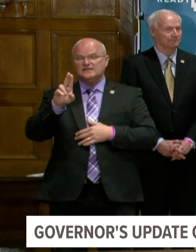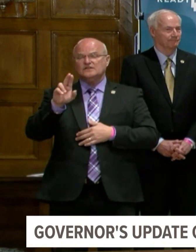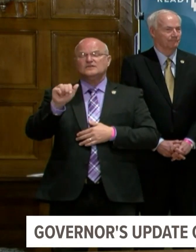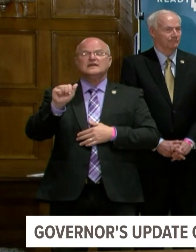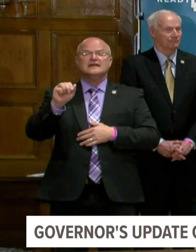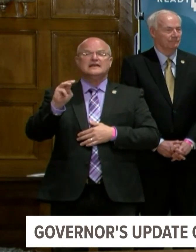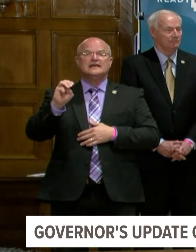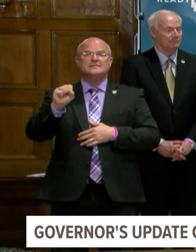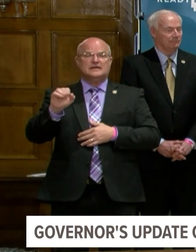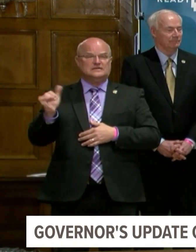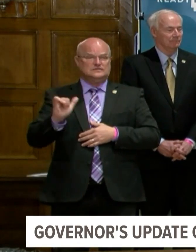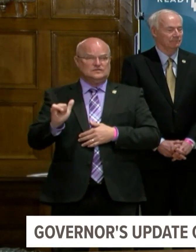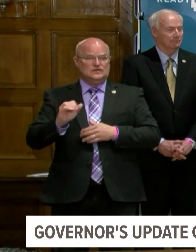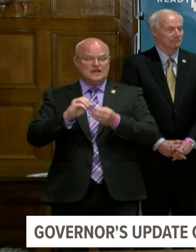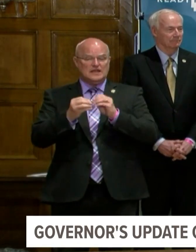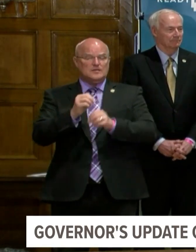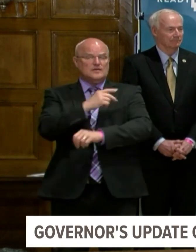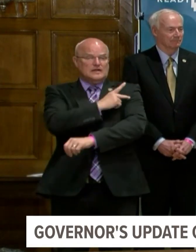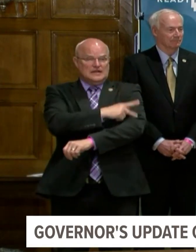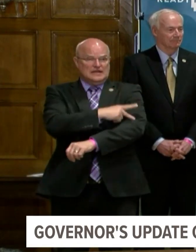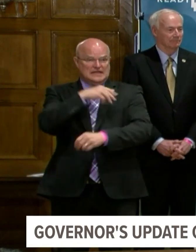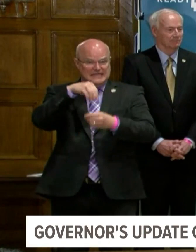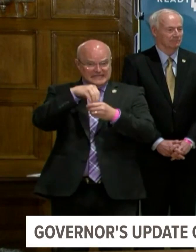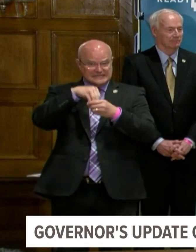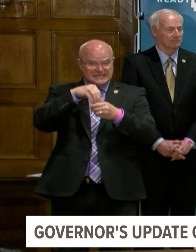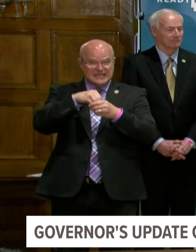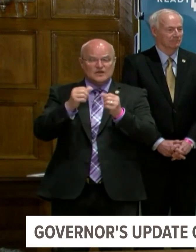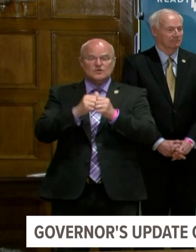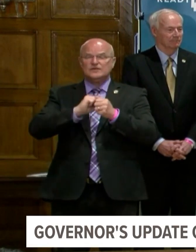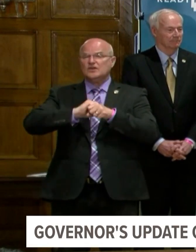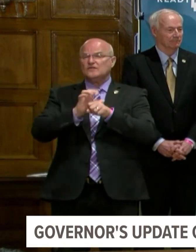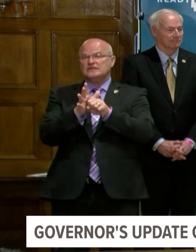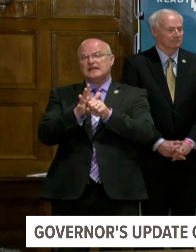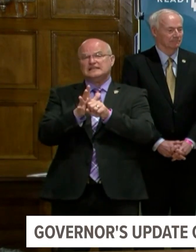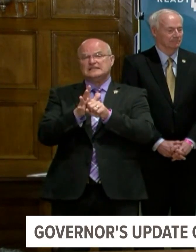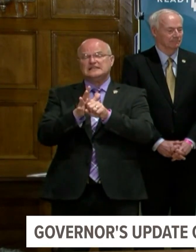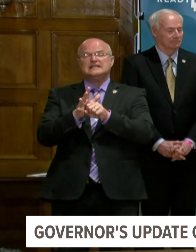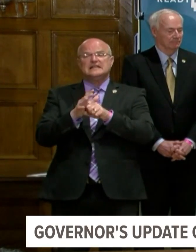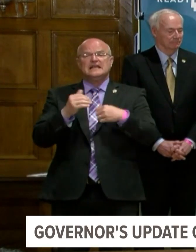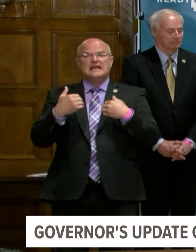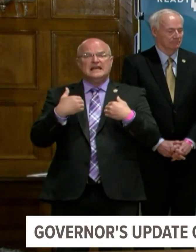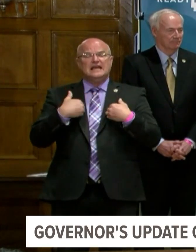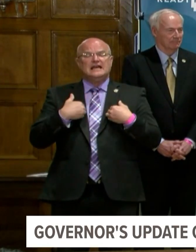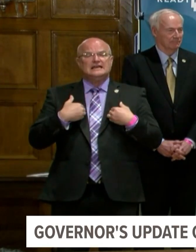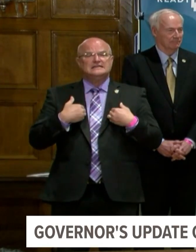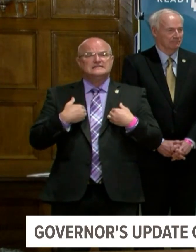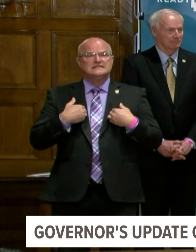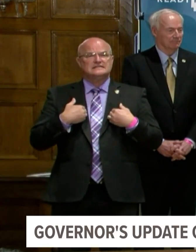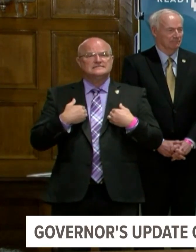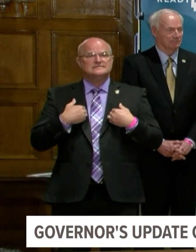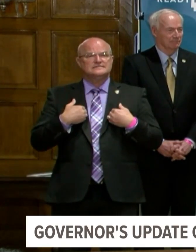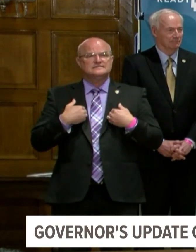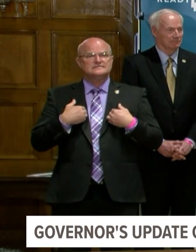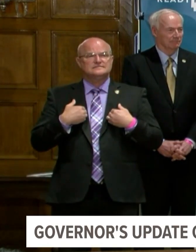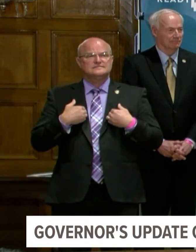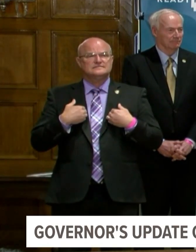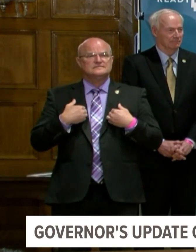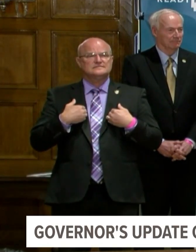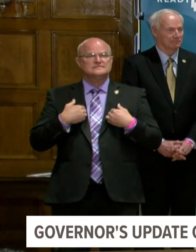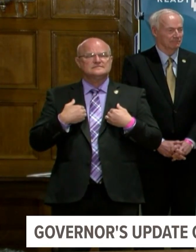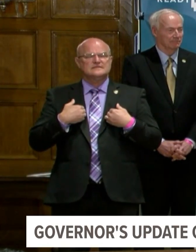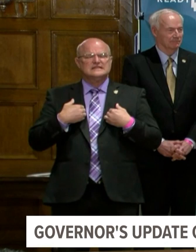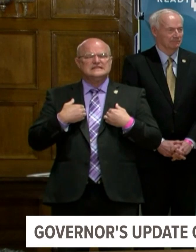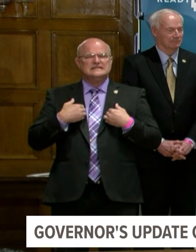UAMS as well, that the number of inpatients that we have with COVID-19 has been in the